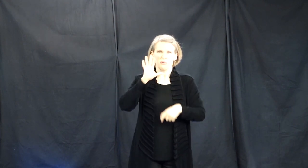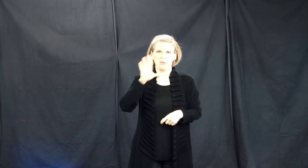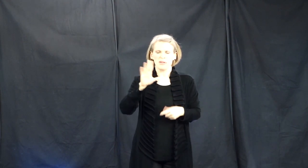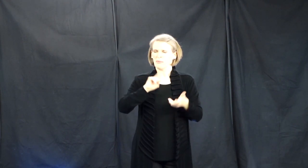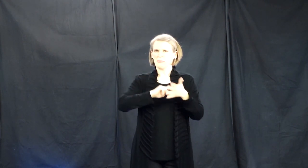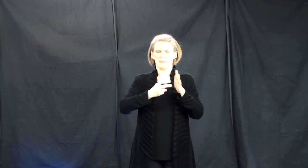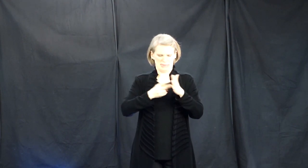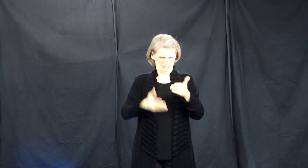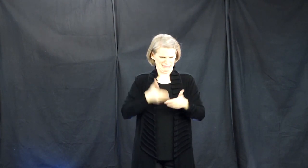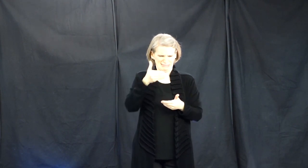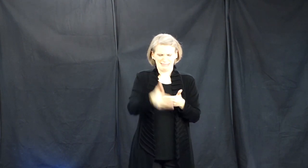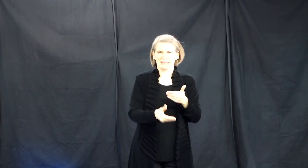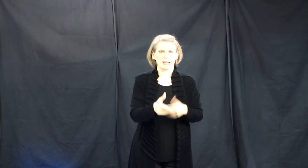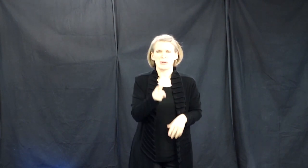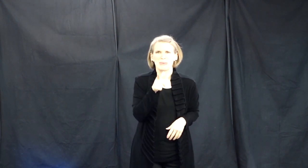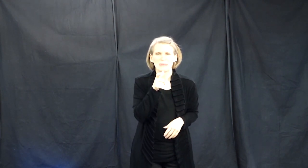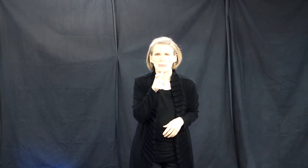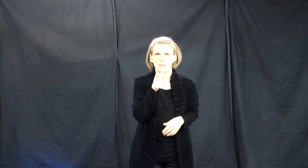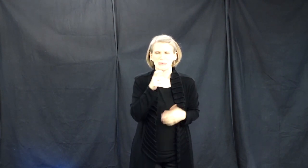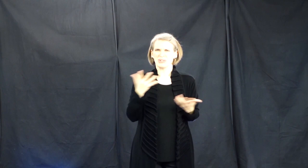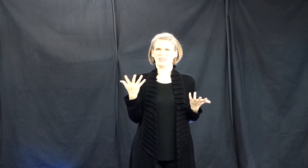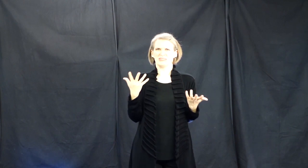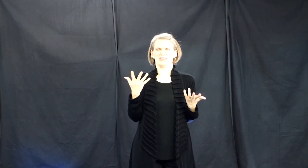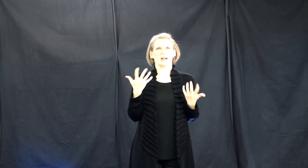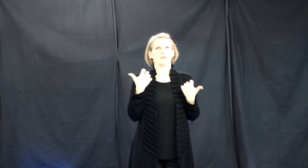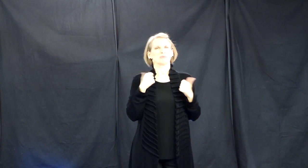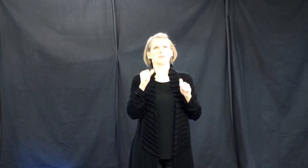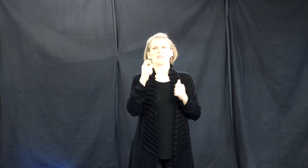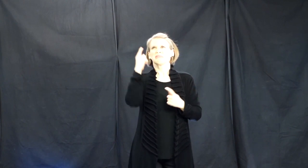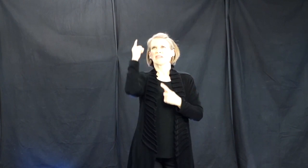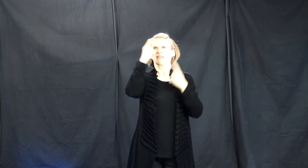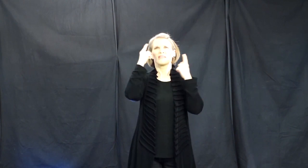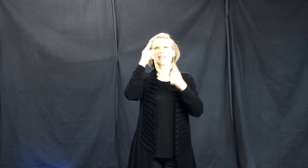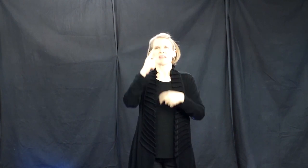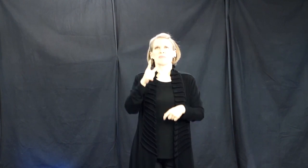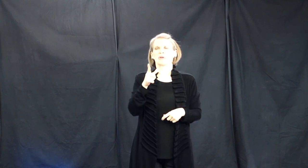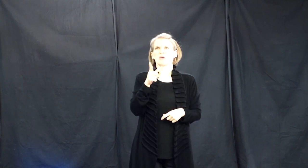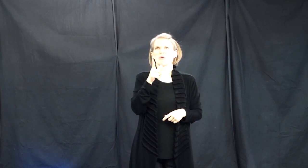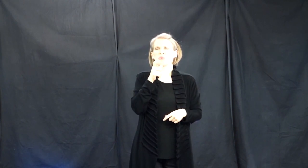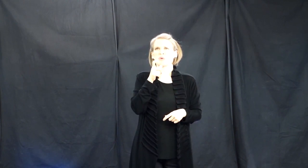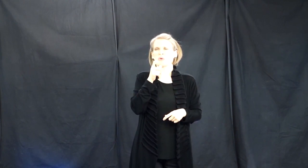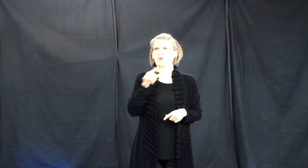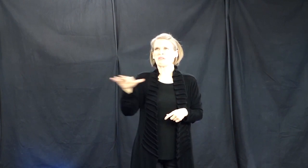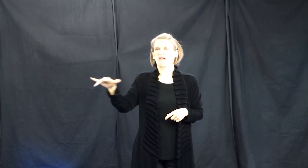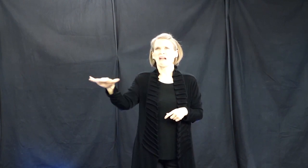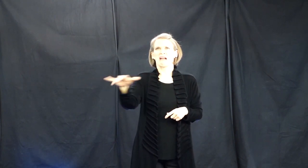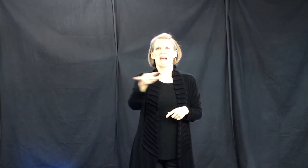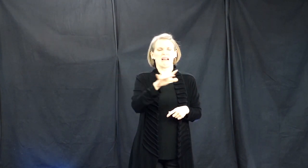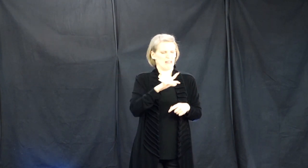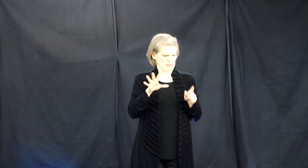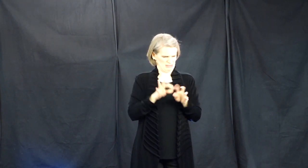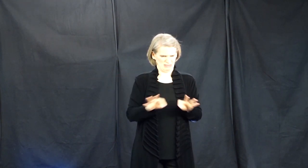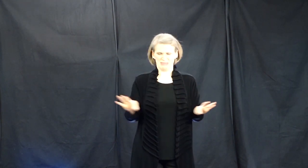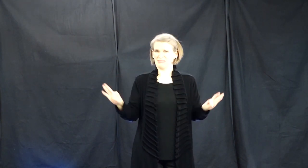so, who's next? There's nobody else in their country who looms quite